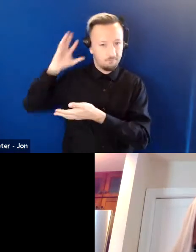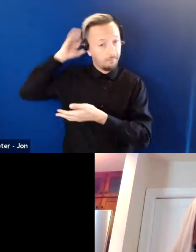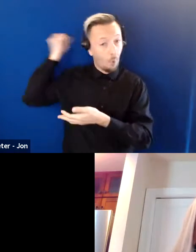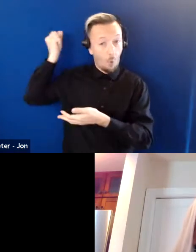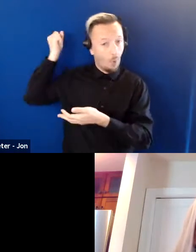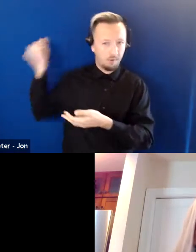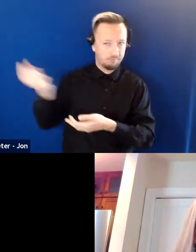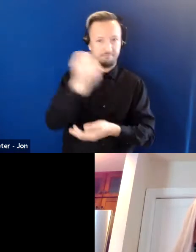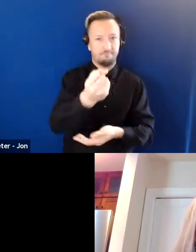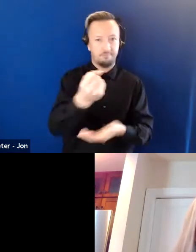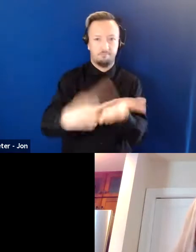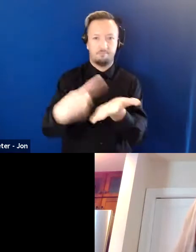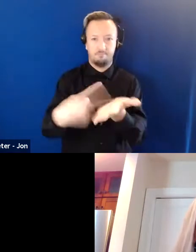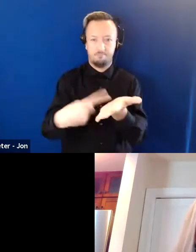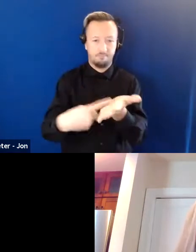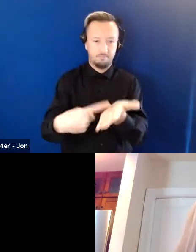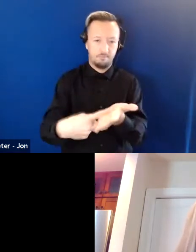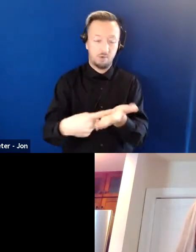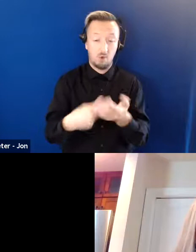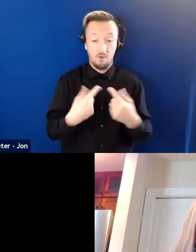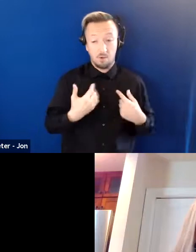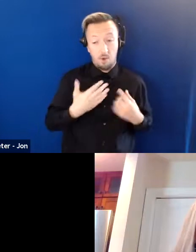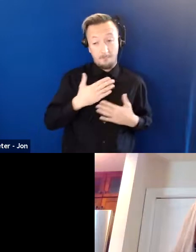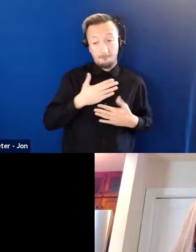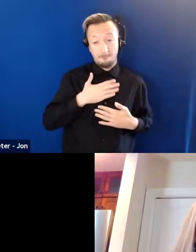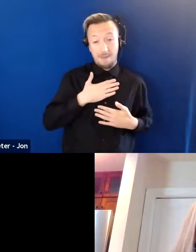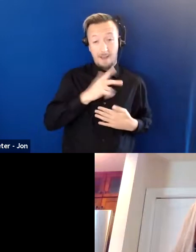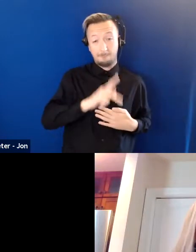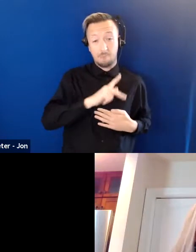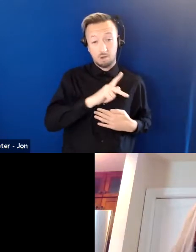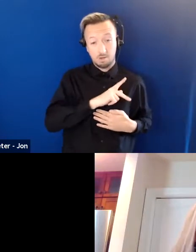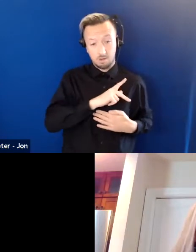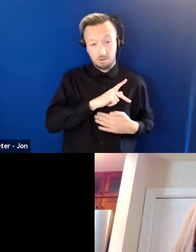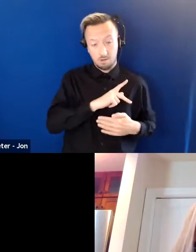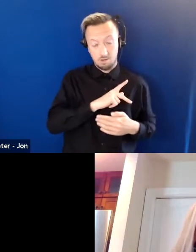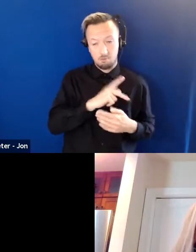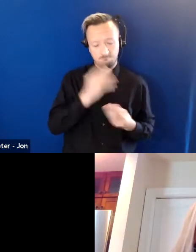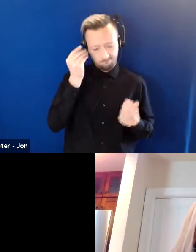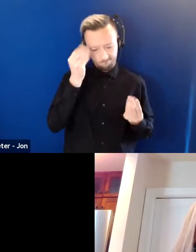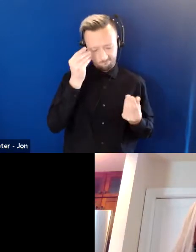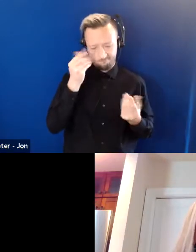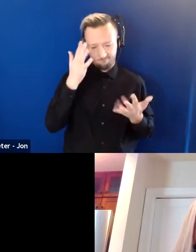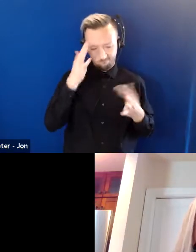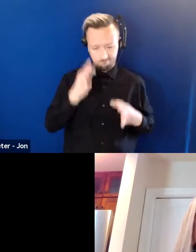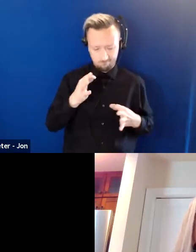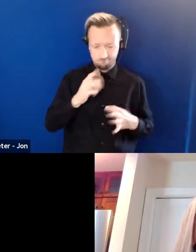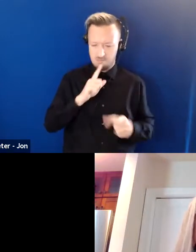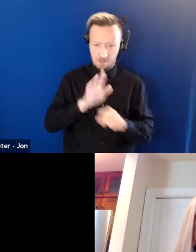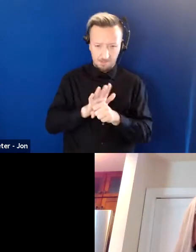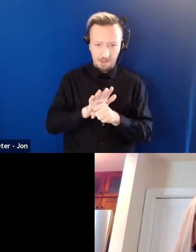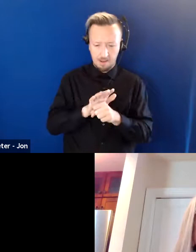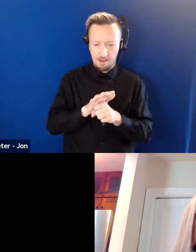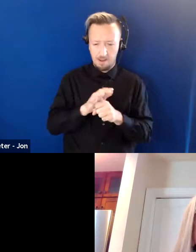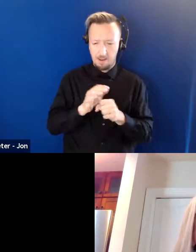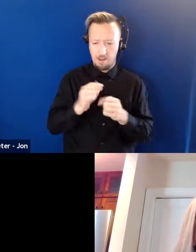So that is, for me personally, I have recommitted and rededicated to becoming a better